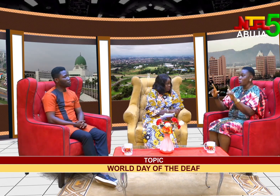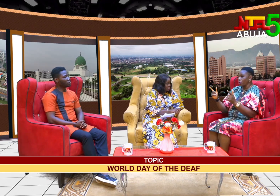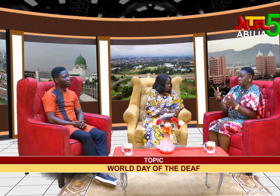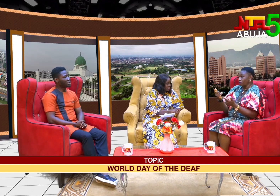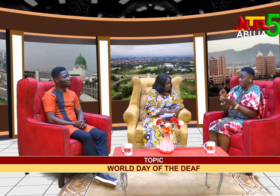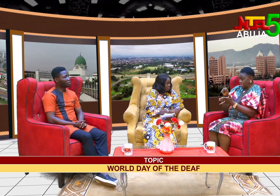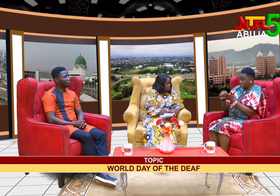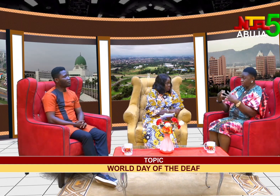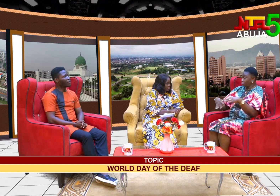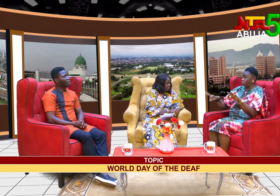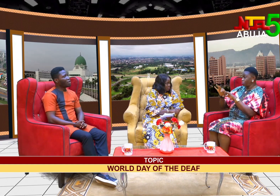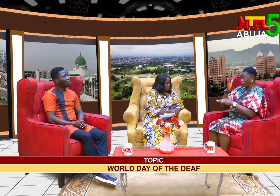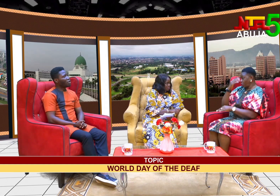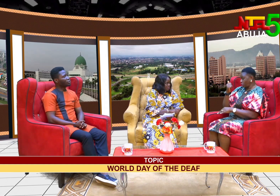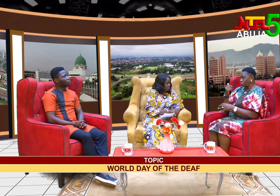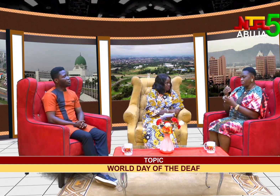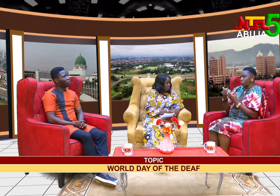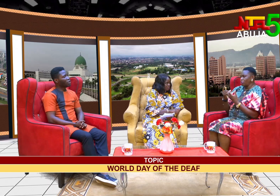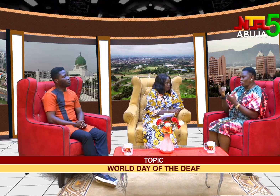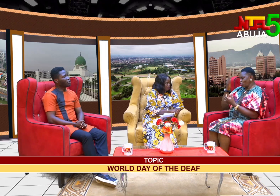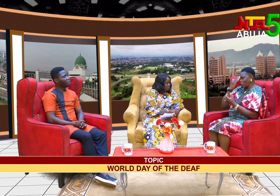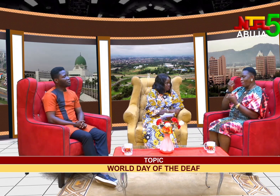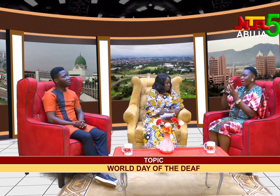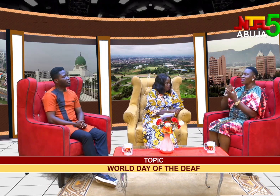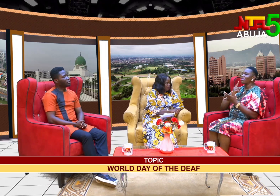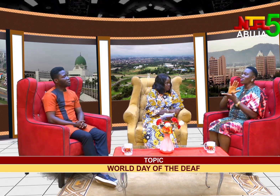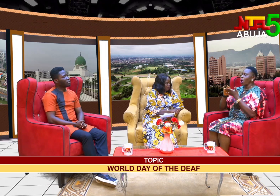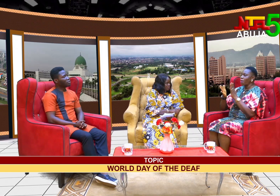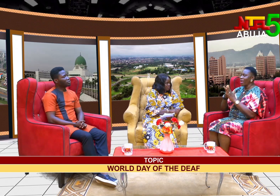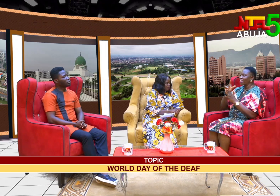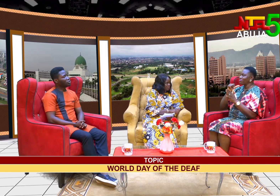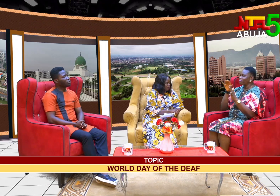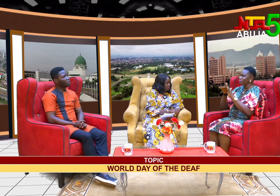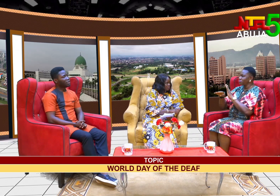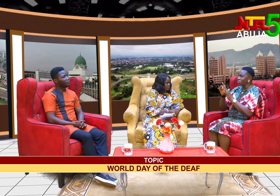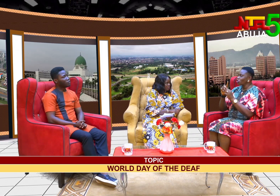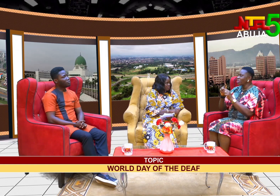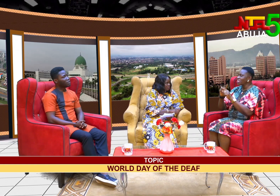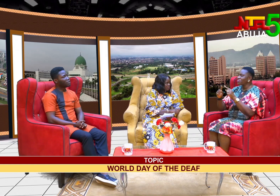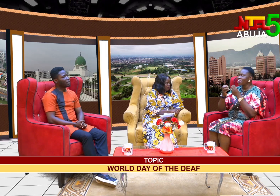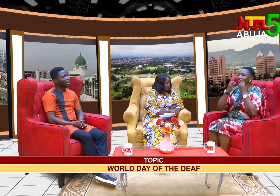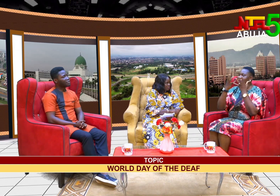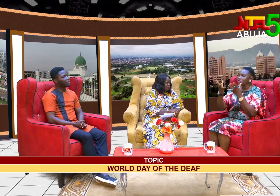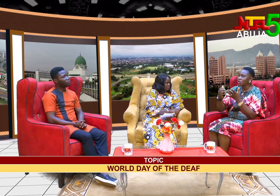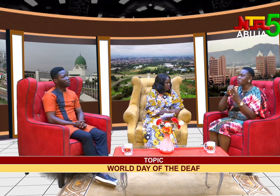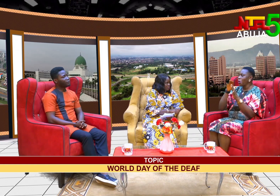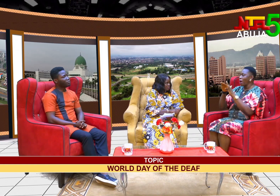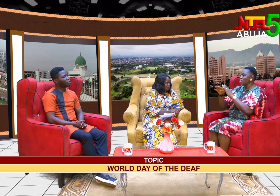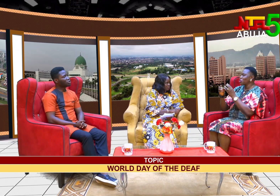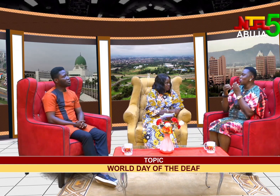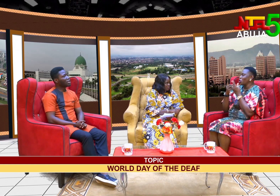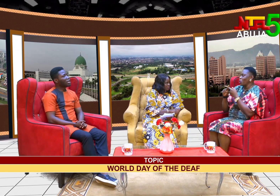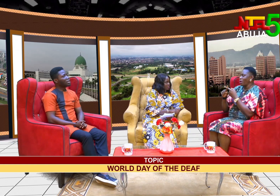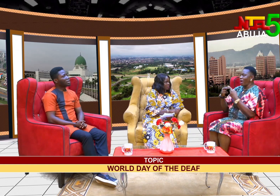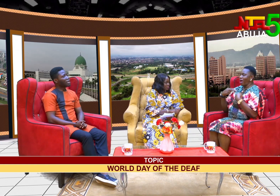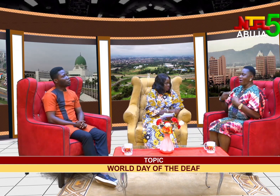the society. Also, the importance talks about, you know, in the deaf community, access to information can only